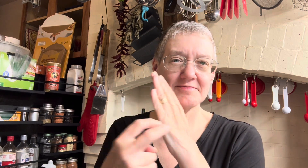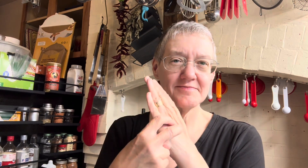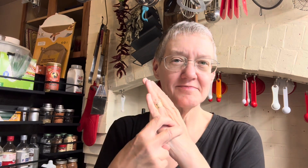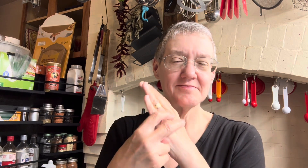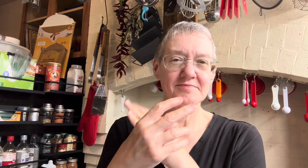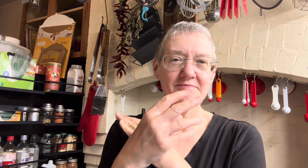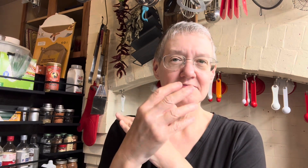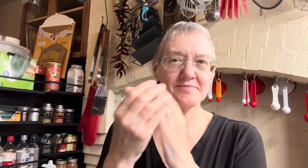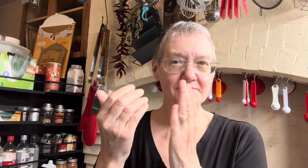toast,